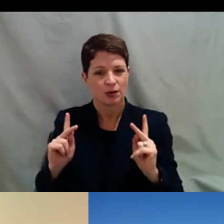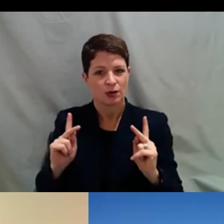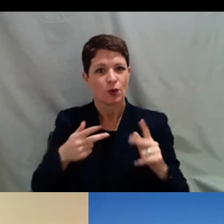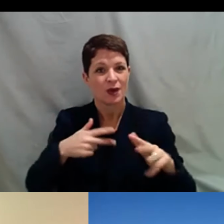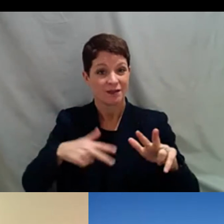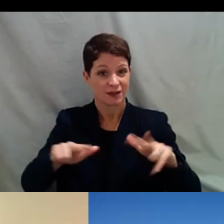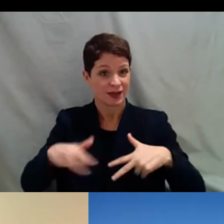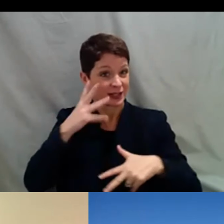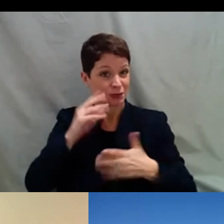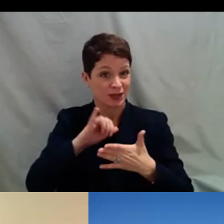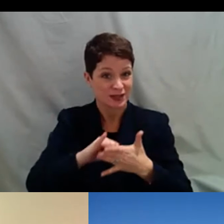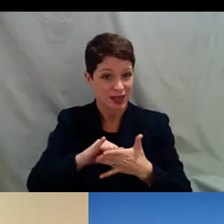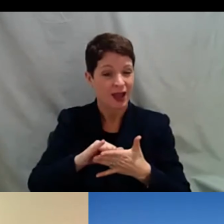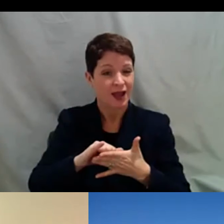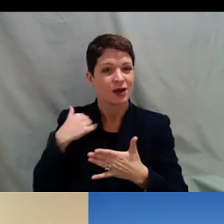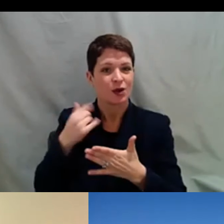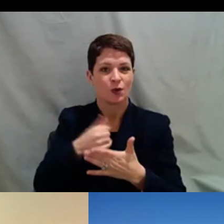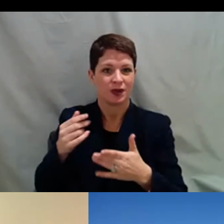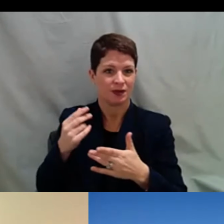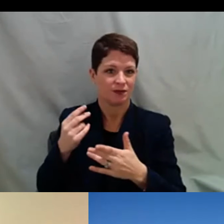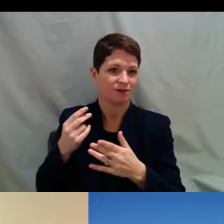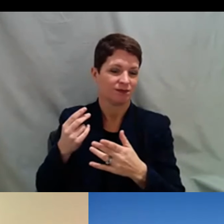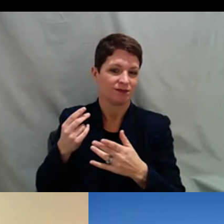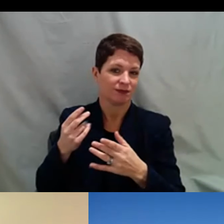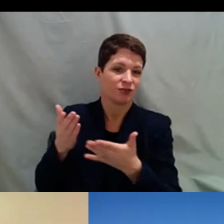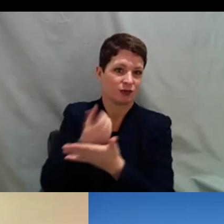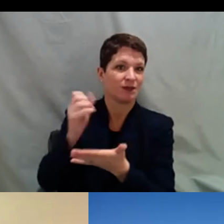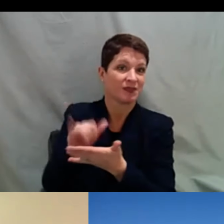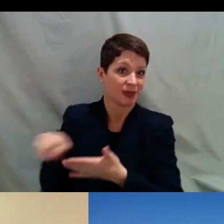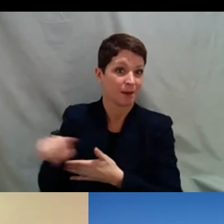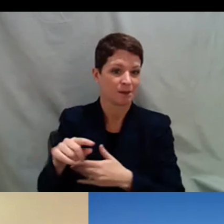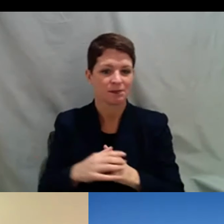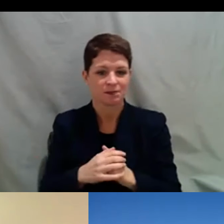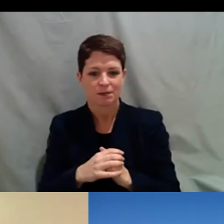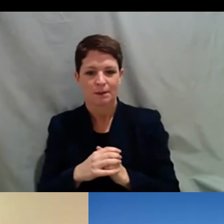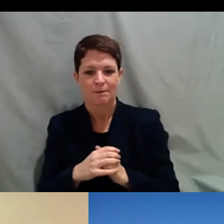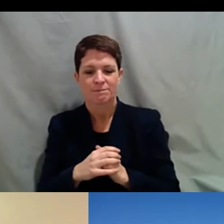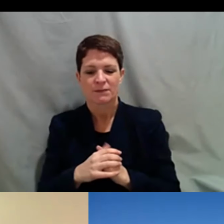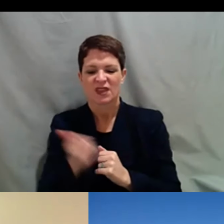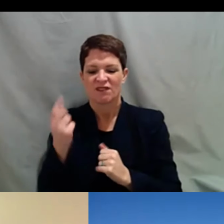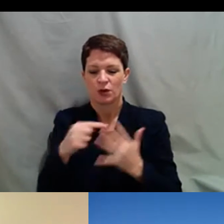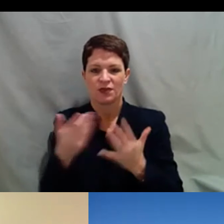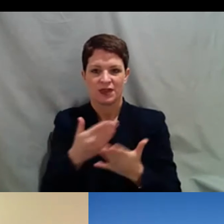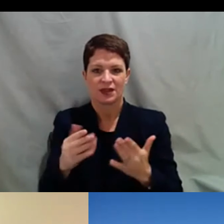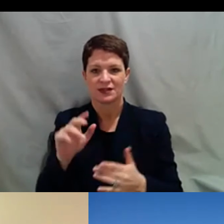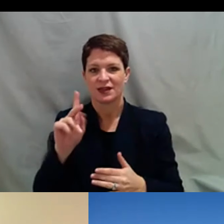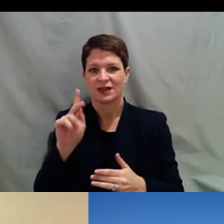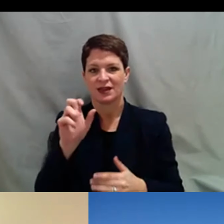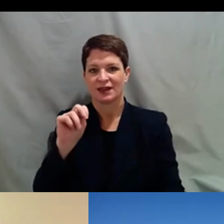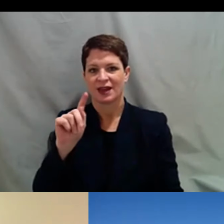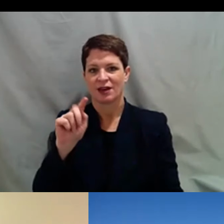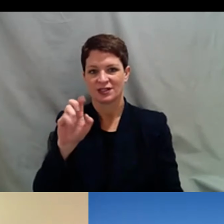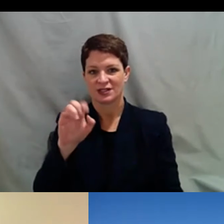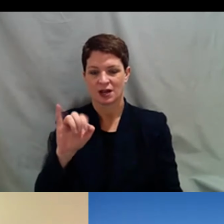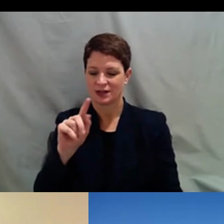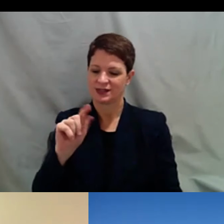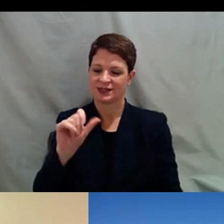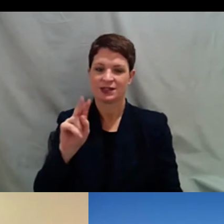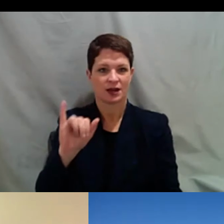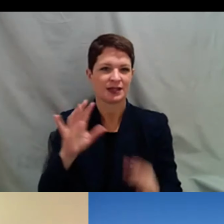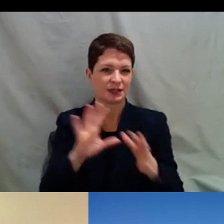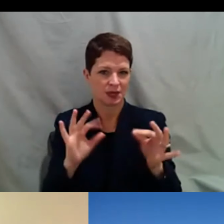of walked that pathway. Thanks. I'll say a quick few things. This is Karen Tani speaking again. I want to first